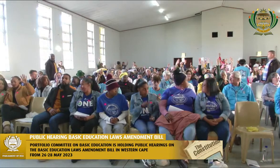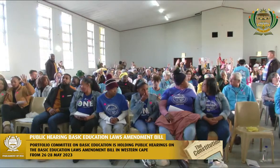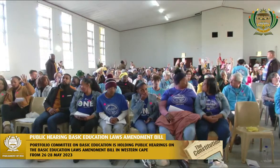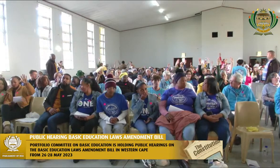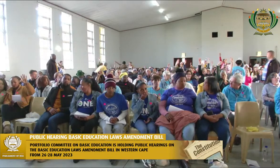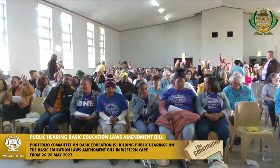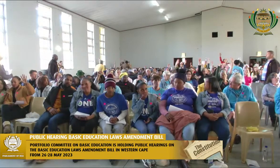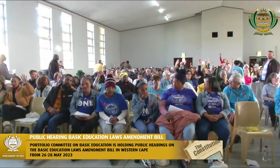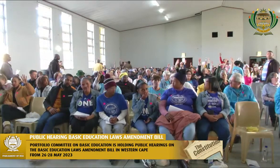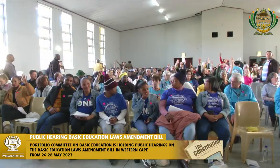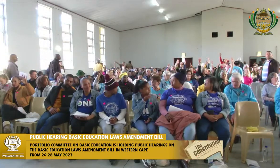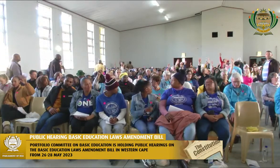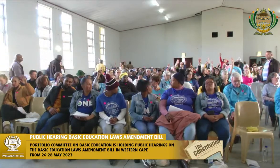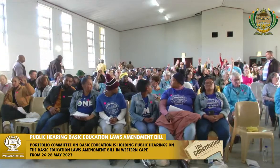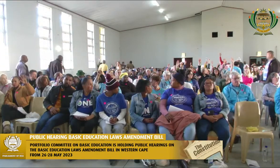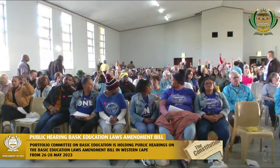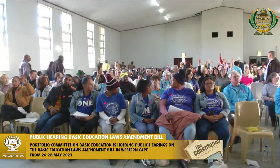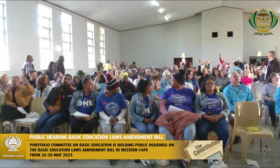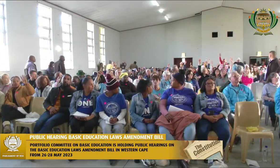Nine.